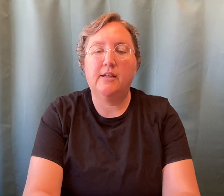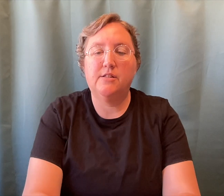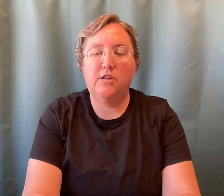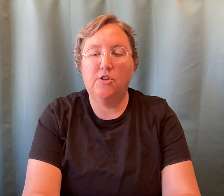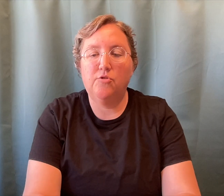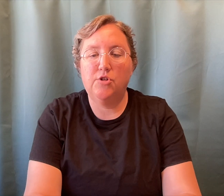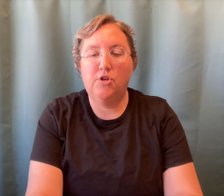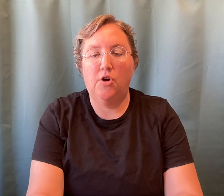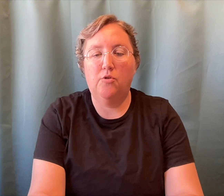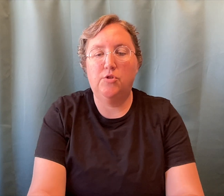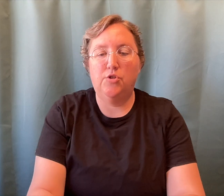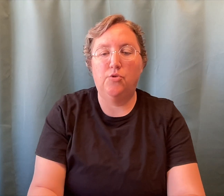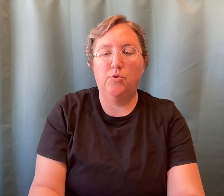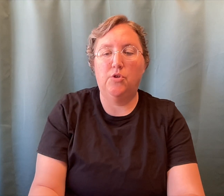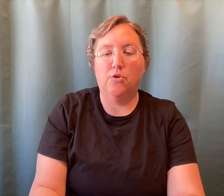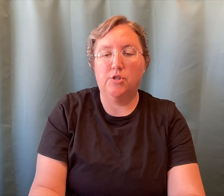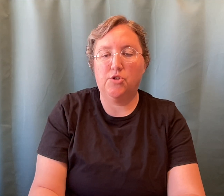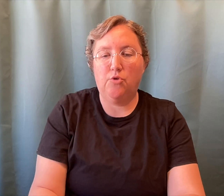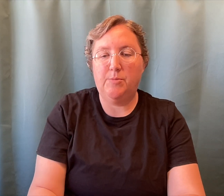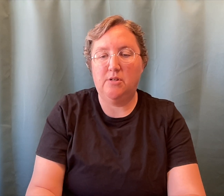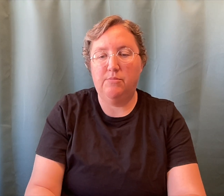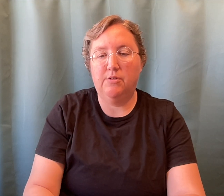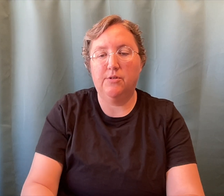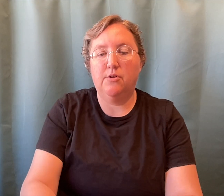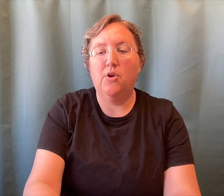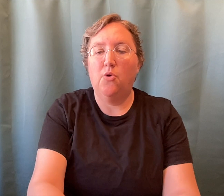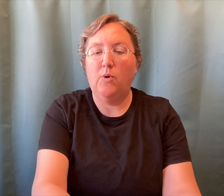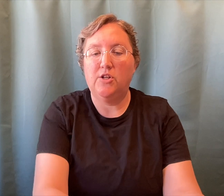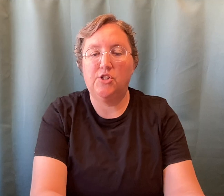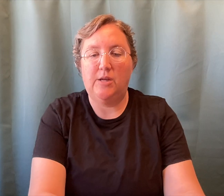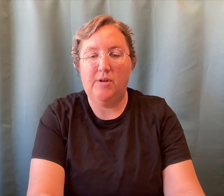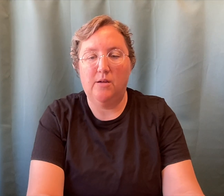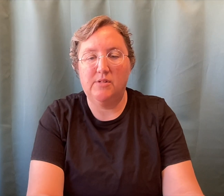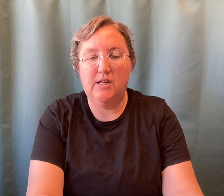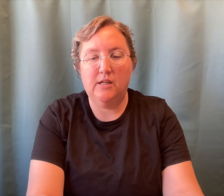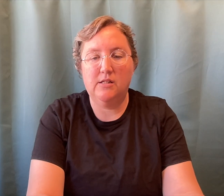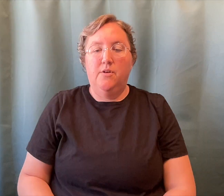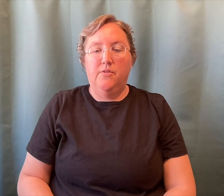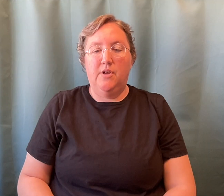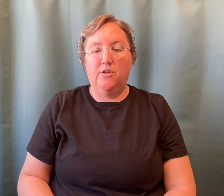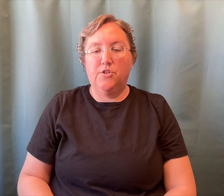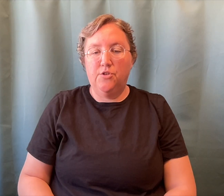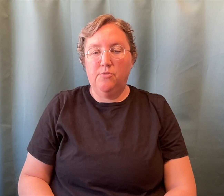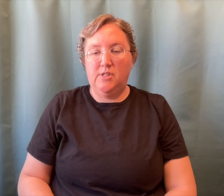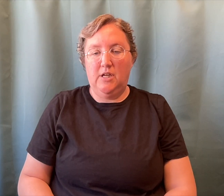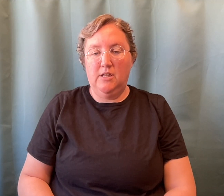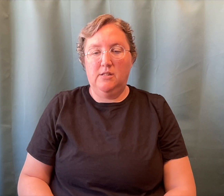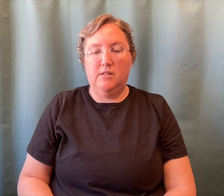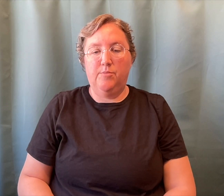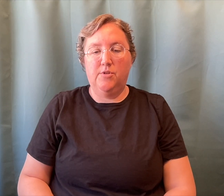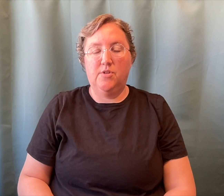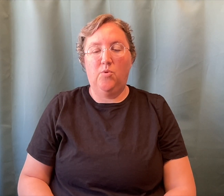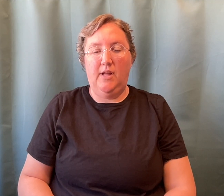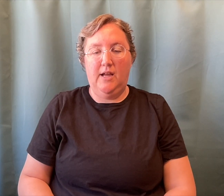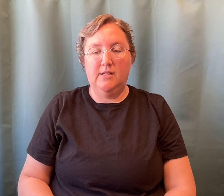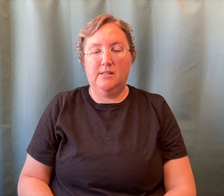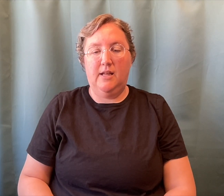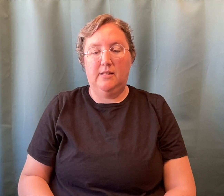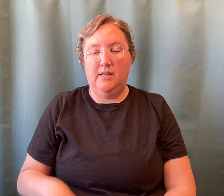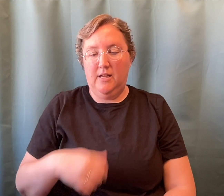Next, you should go do your description builder. What shape comes next? There are 2 signs that the person will ask at the